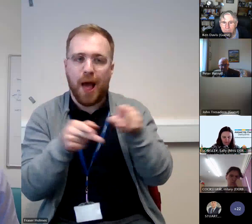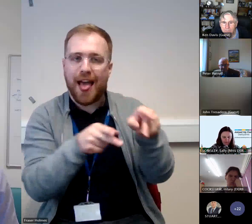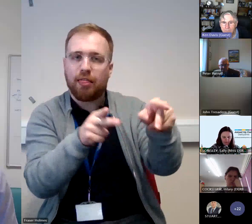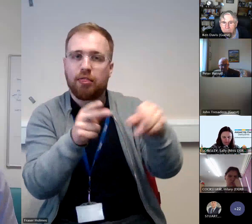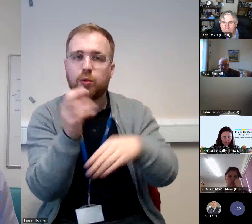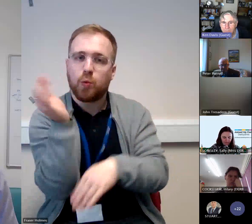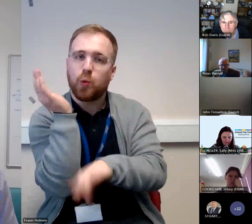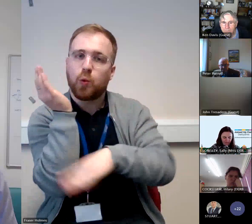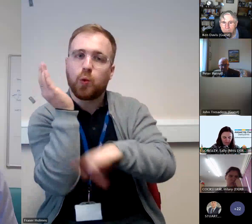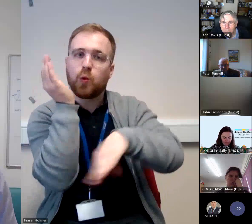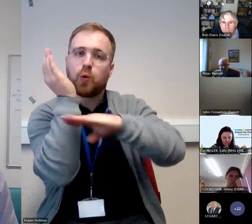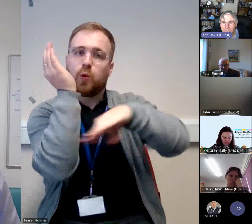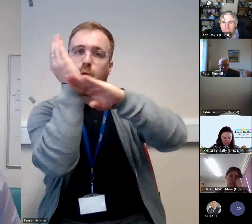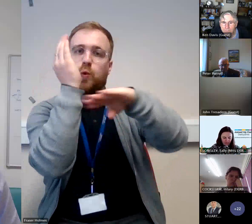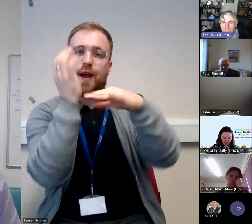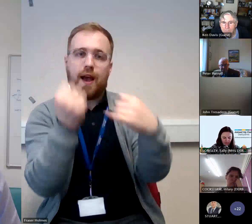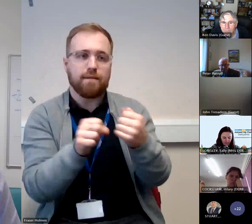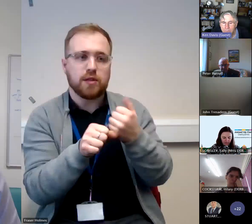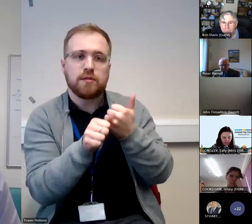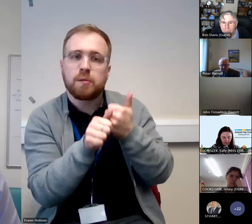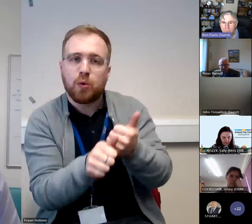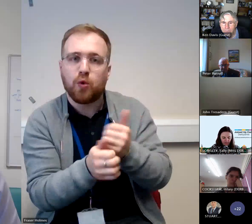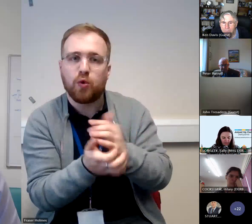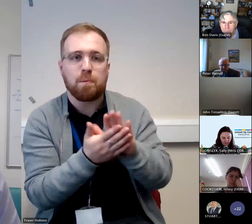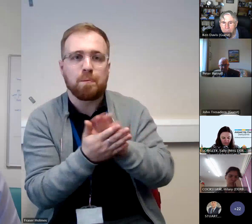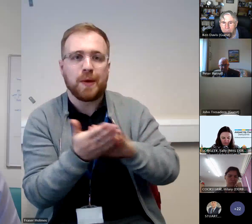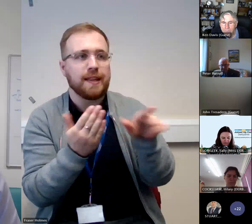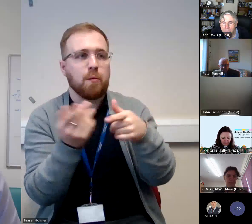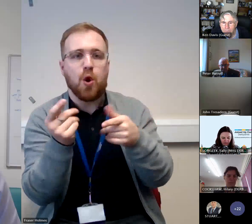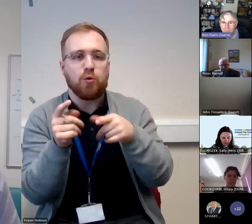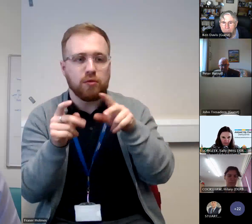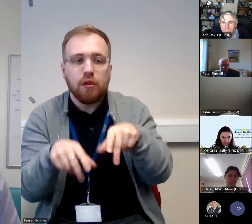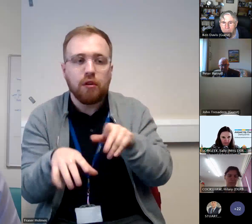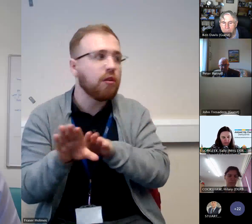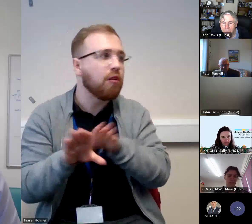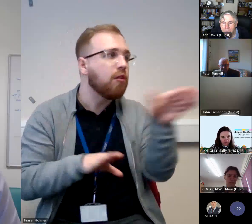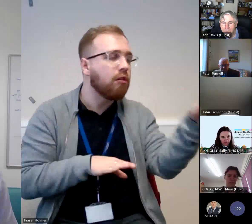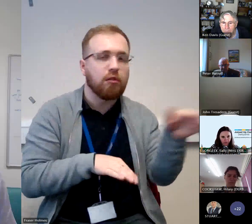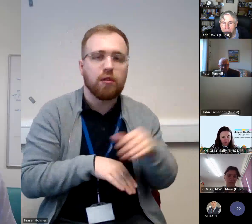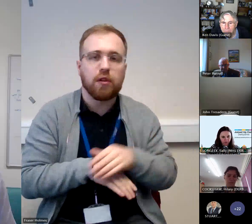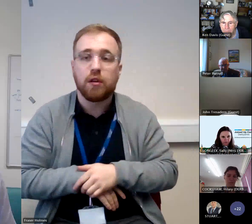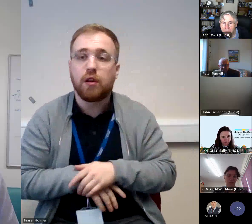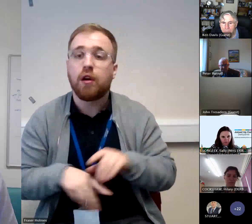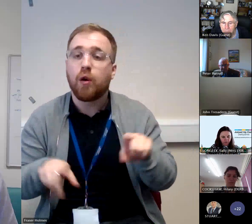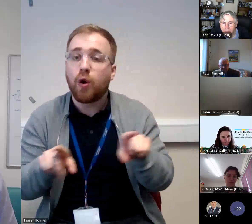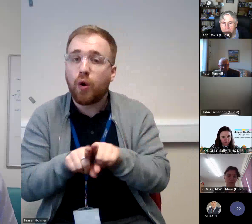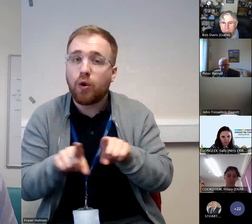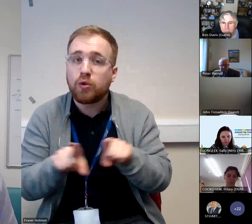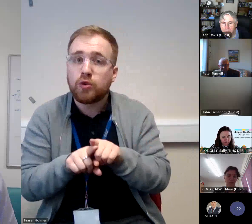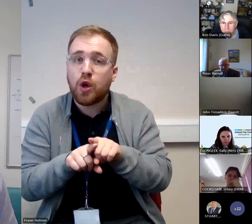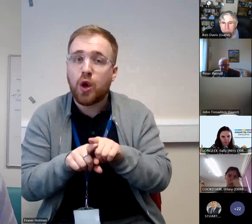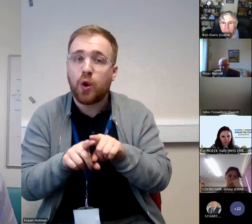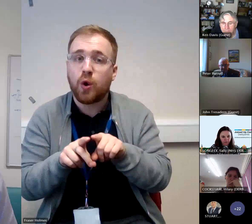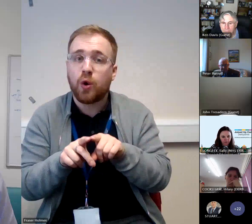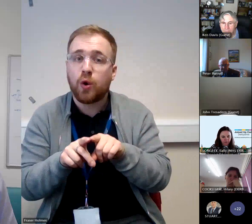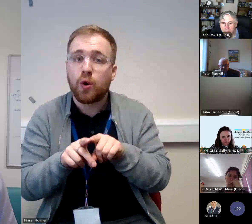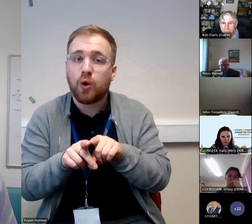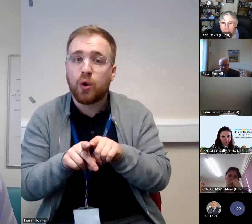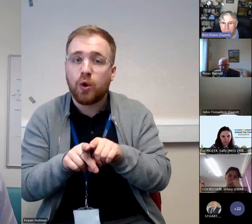that are supported within the organisations to save them going elsewhere. We've also done things like, international